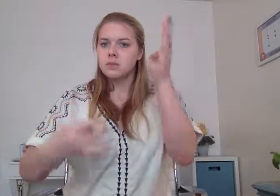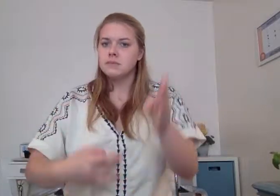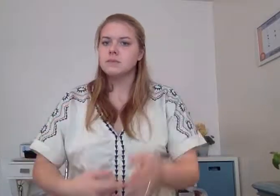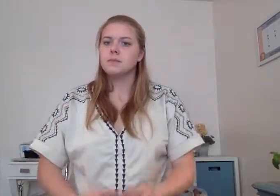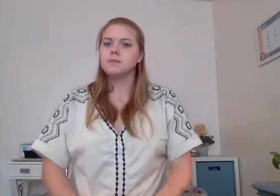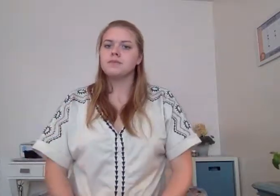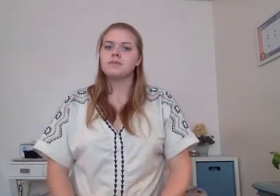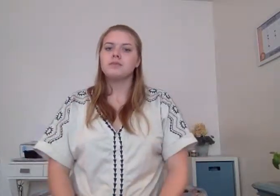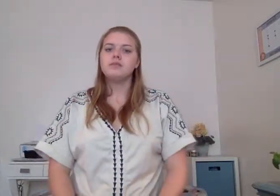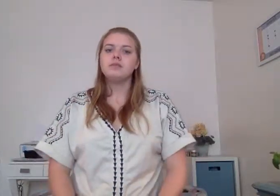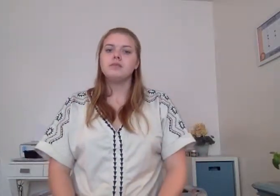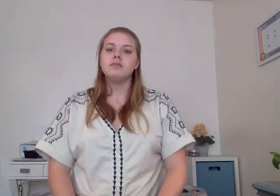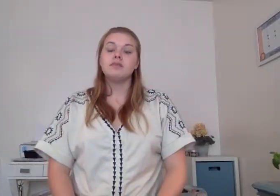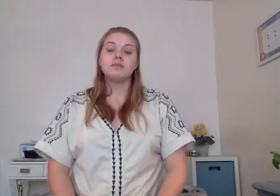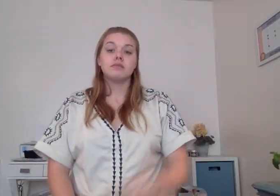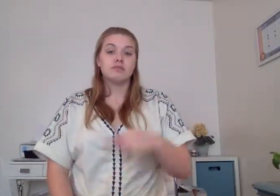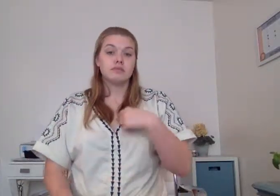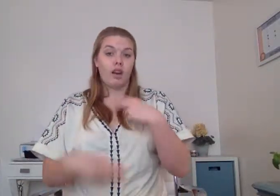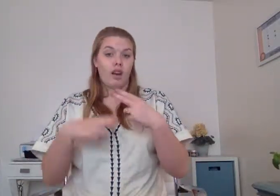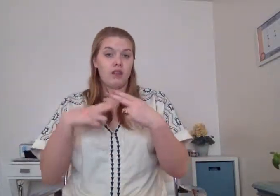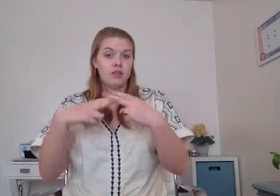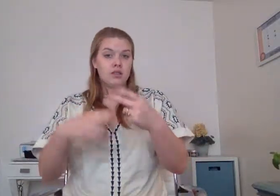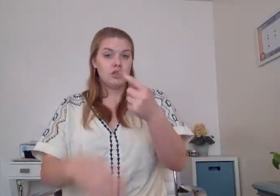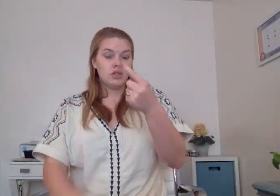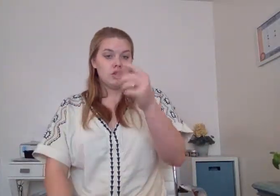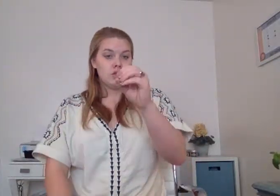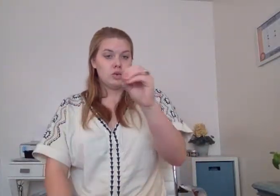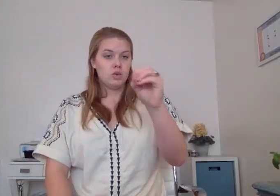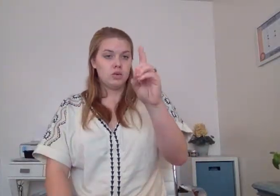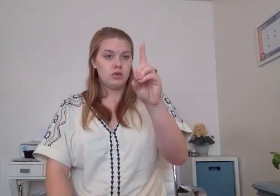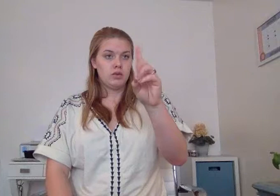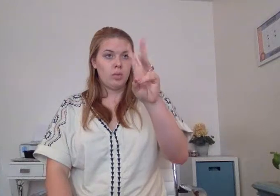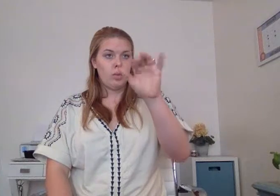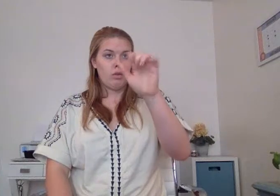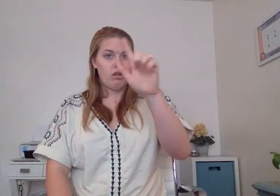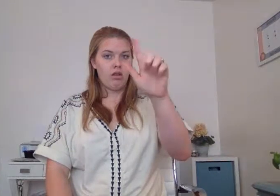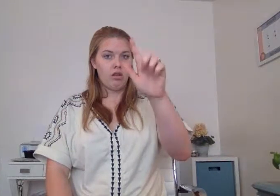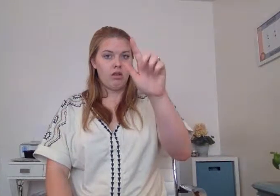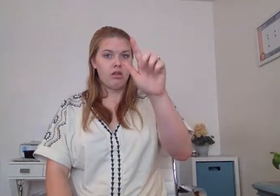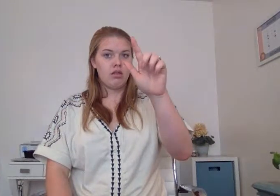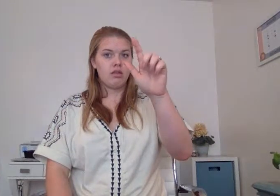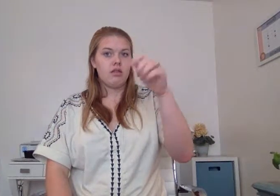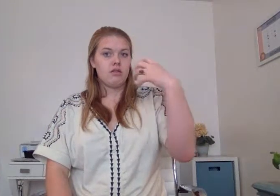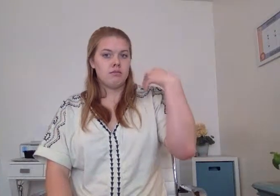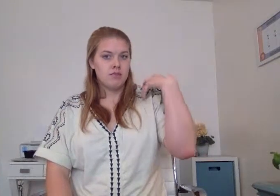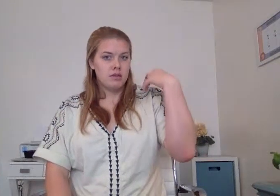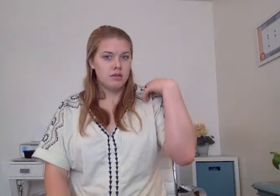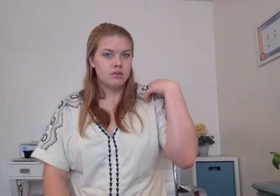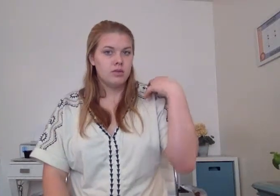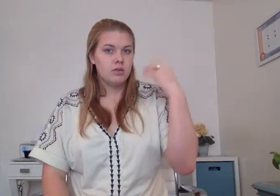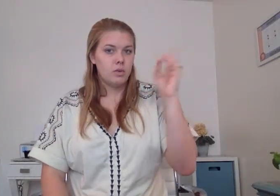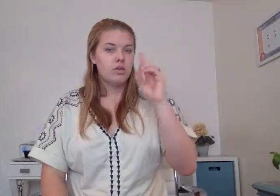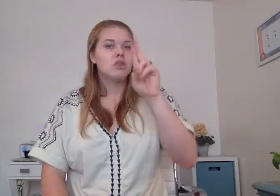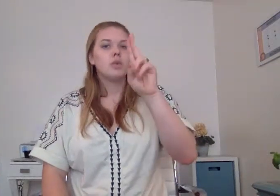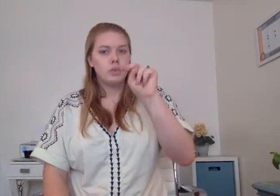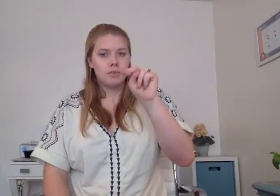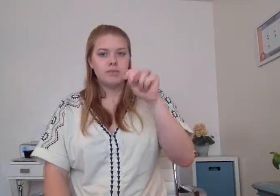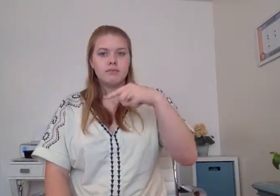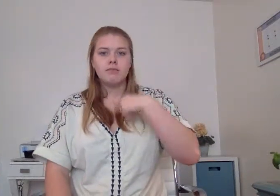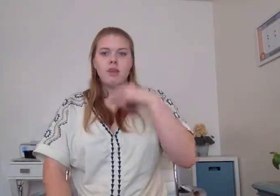I was appointed as Goodwill Ambassador for UN Women 6 months ago. And the more I've spoken about feminism,